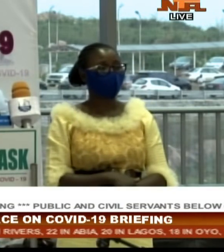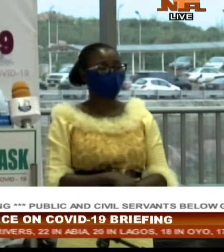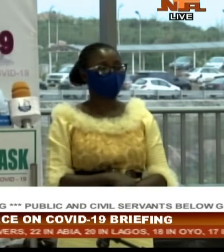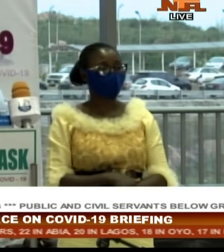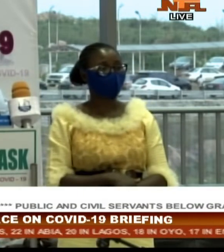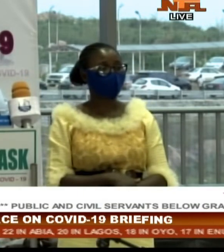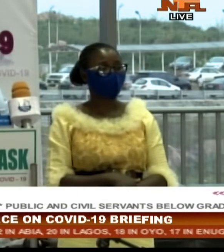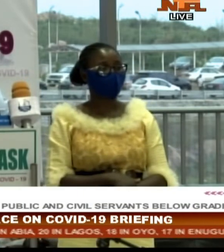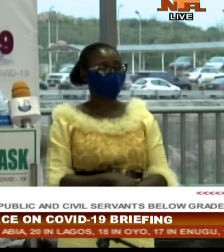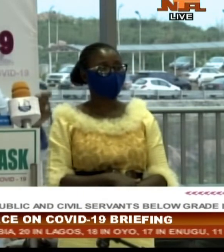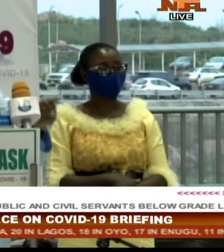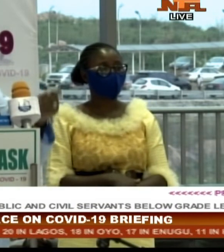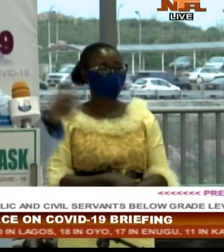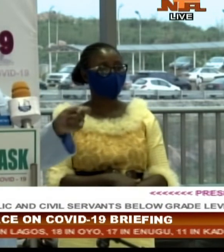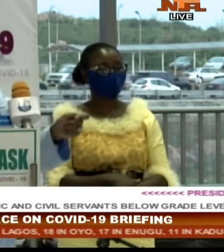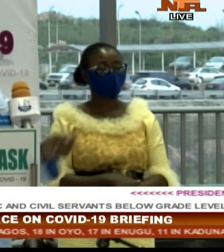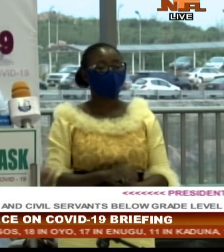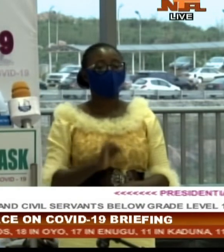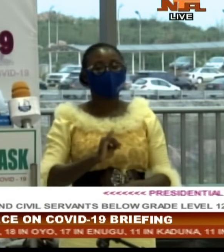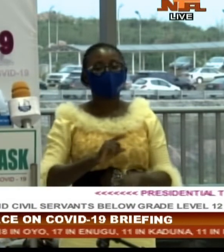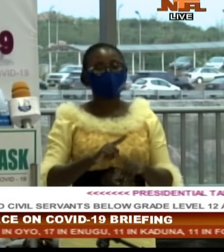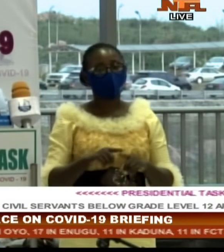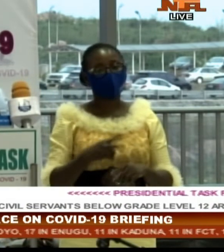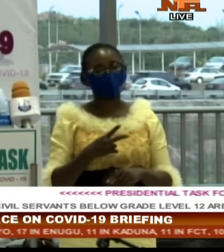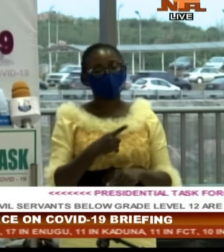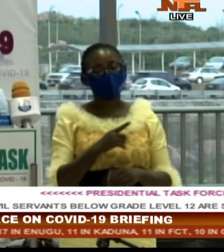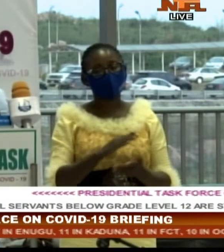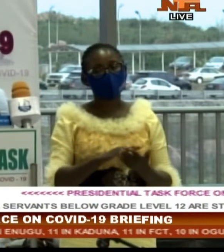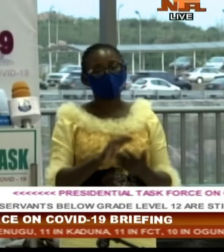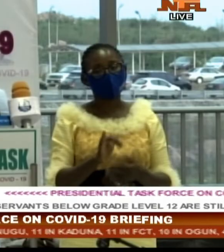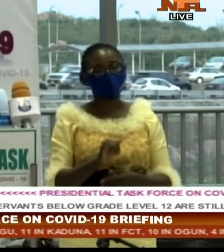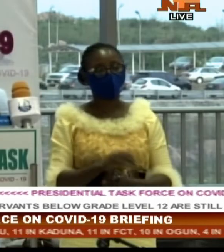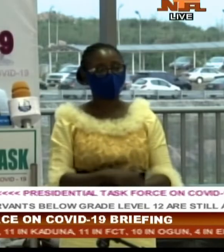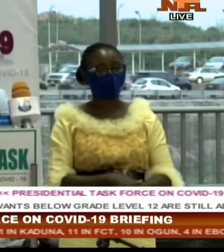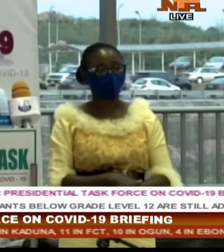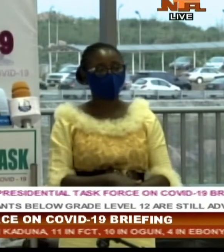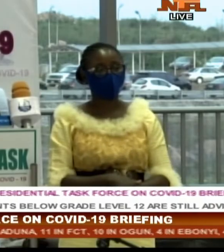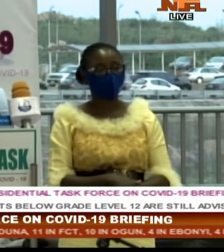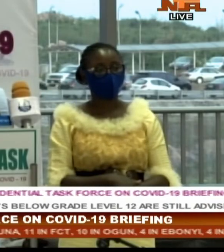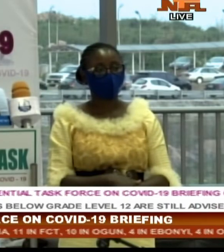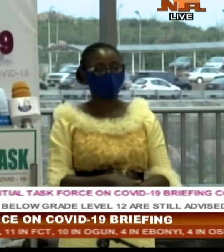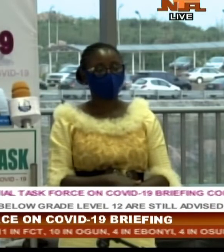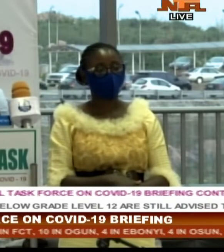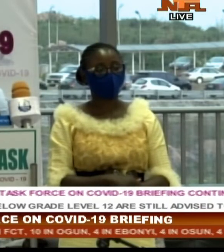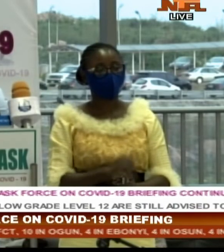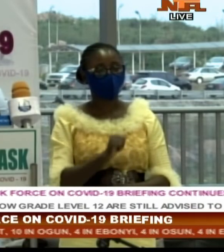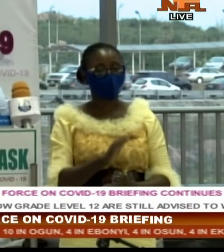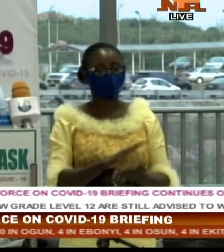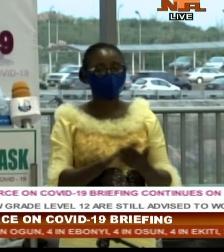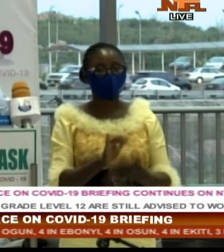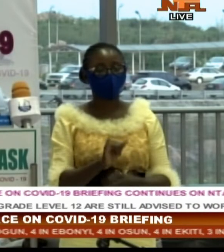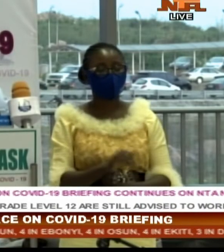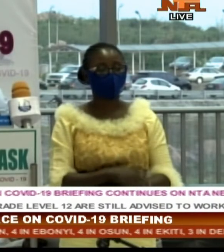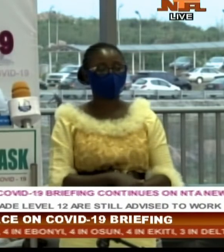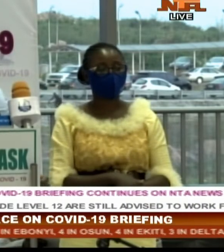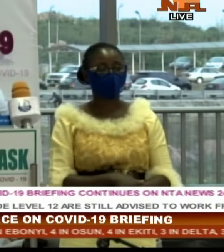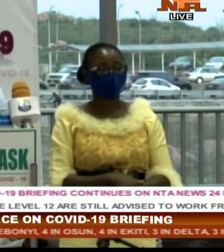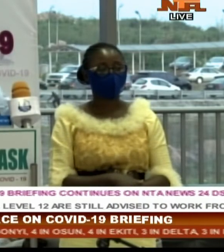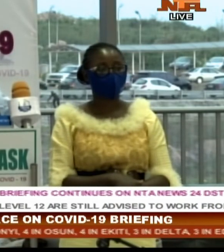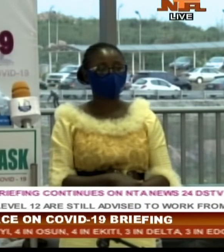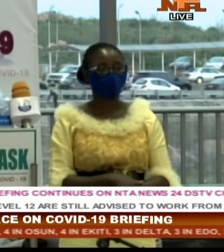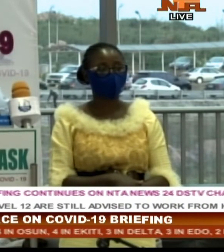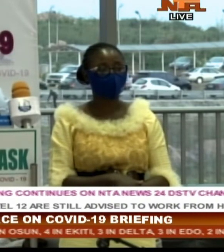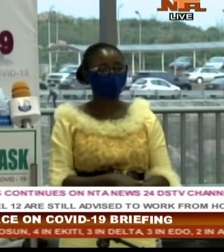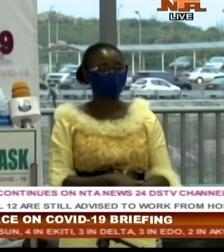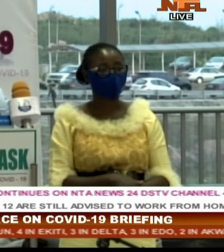ka garin jin ciwon kwarawa kwal-kwal. An gane ko? Sai kasance an ce kulle ka ce cas, in an yi kwal ka